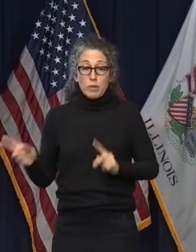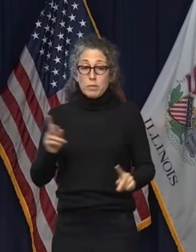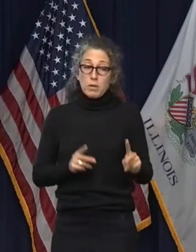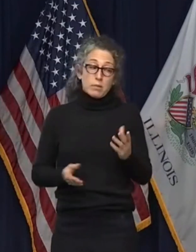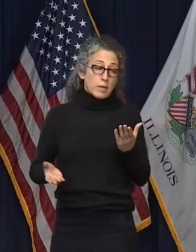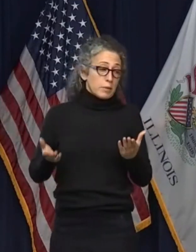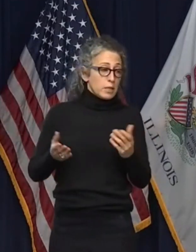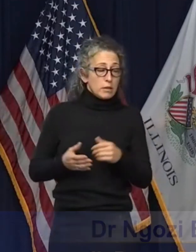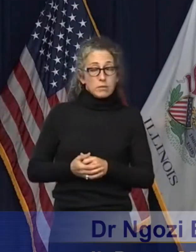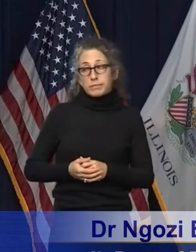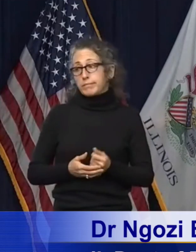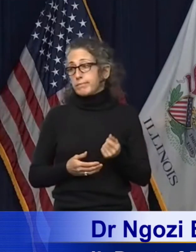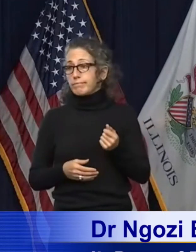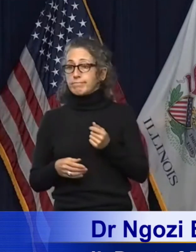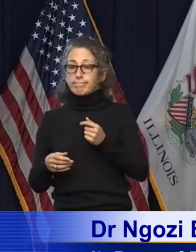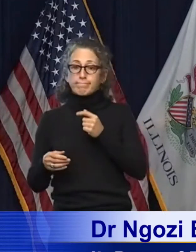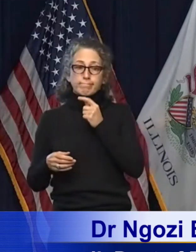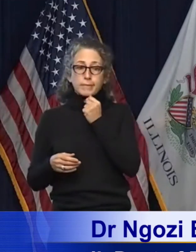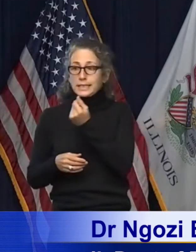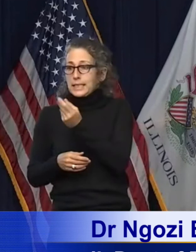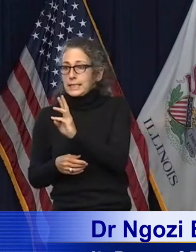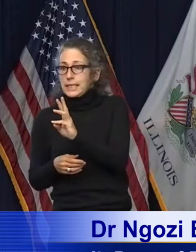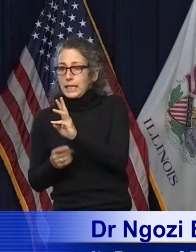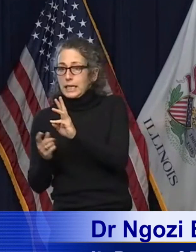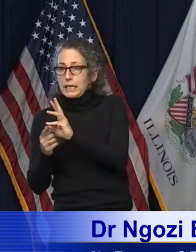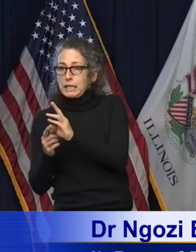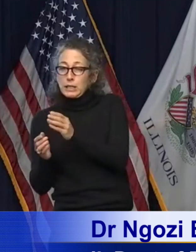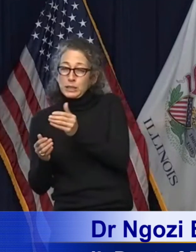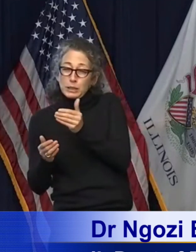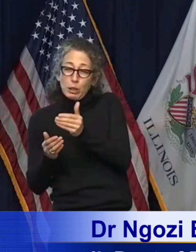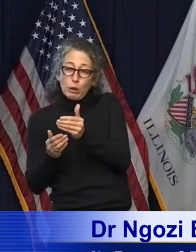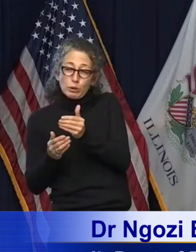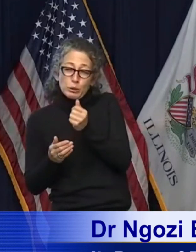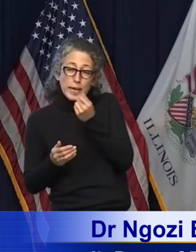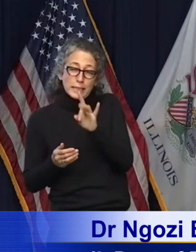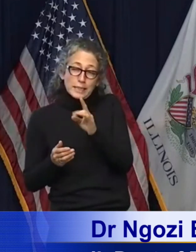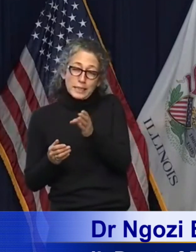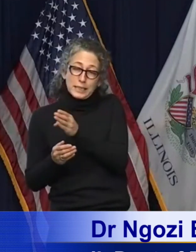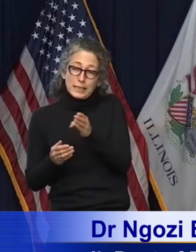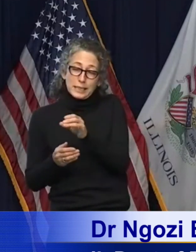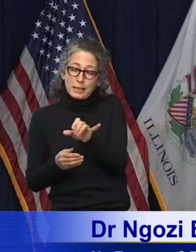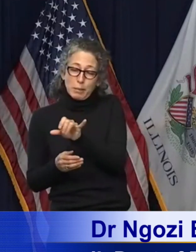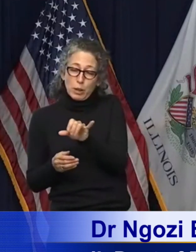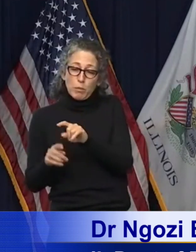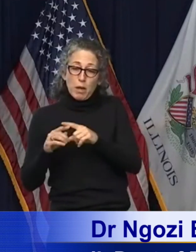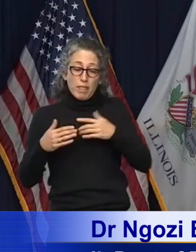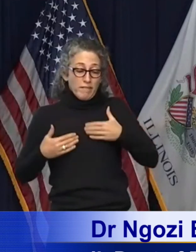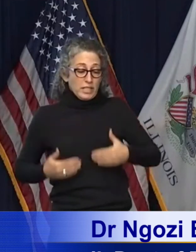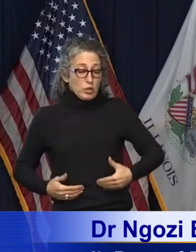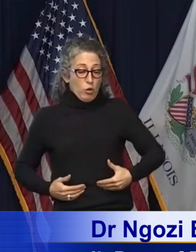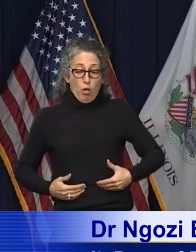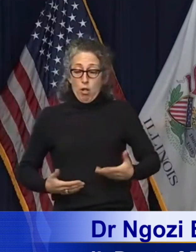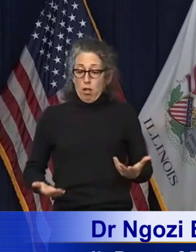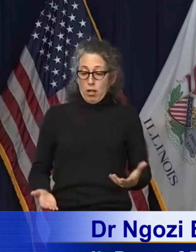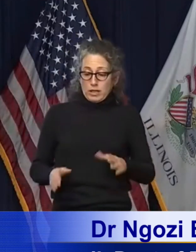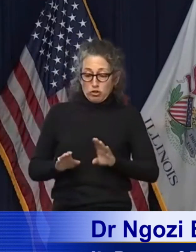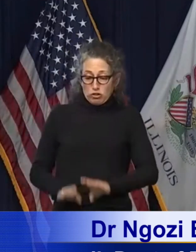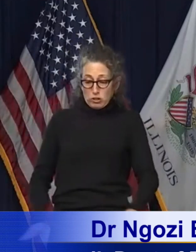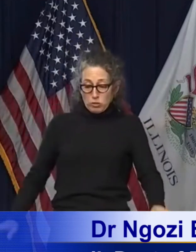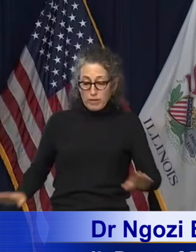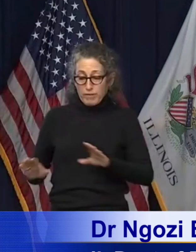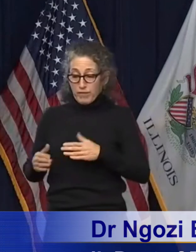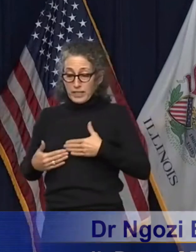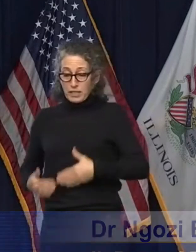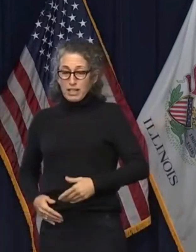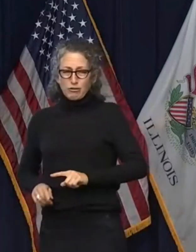they could say that, a 16-year-old is close enough to an 18-year-old, but we definitely know that a 5-year-old, their physiology is not the same as a 16-year-old. So